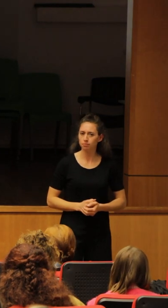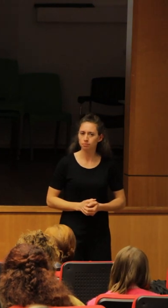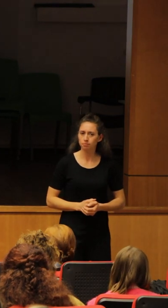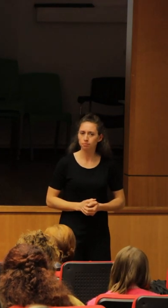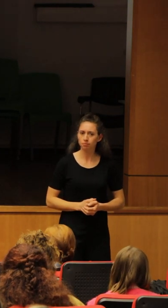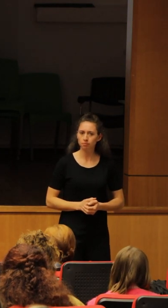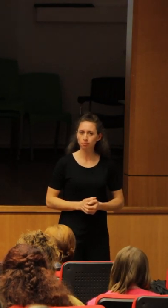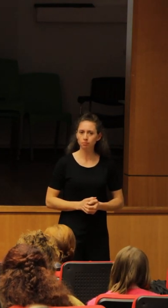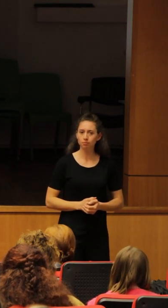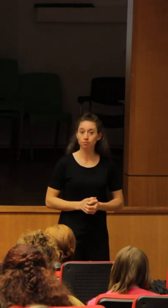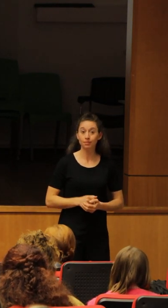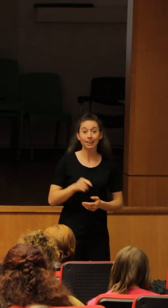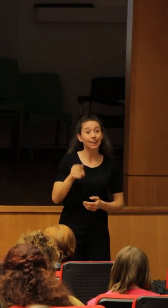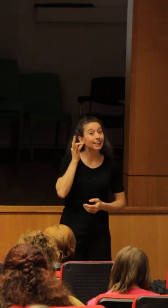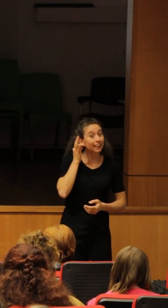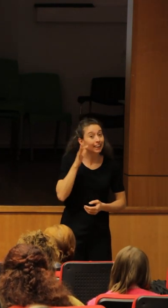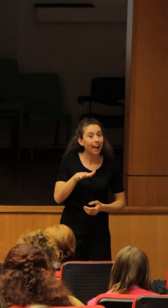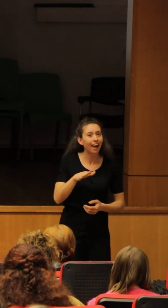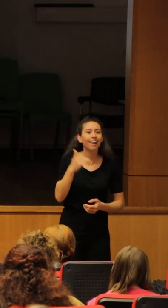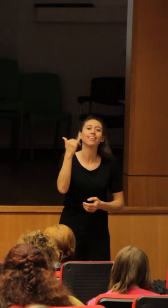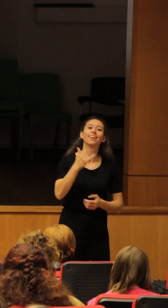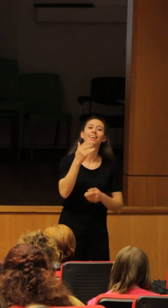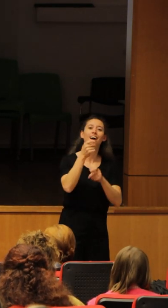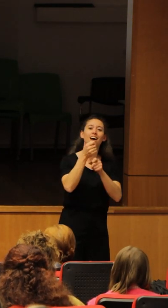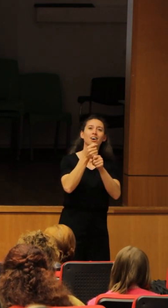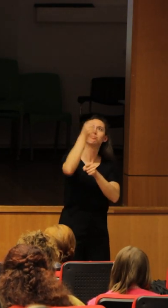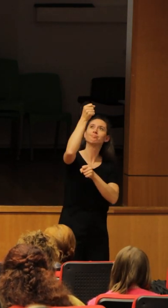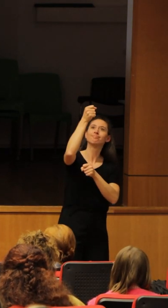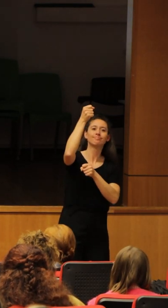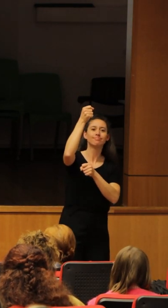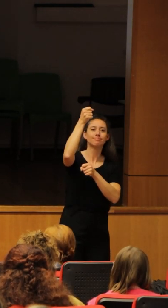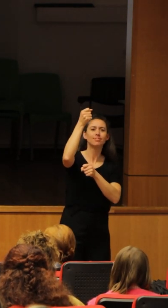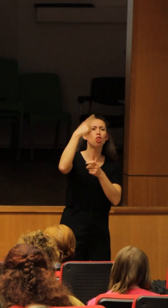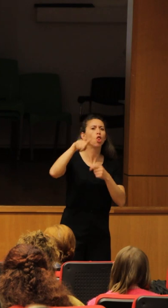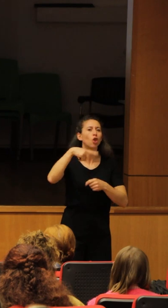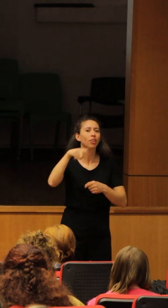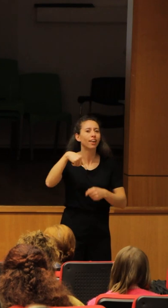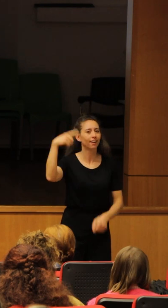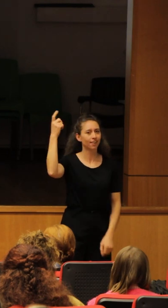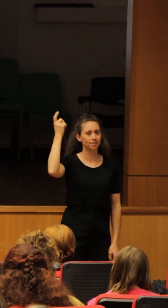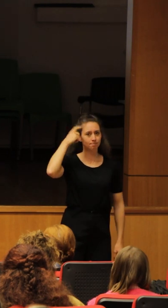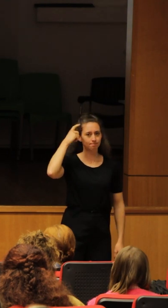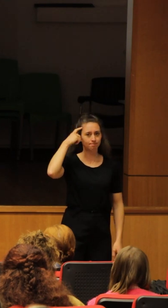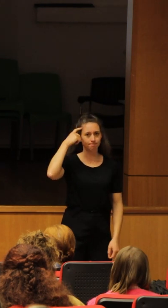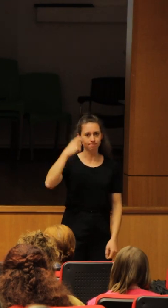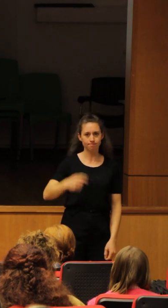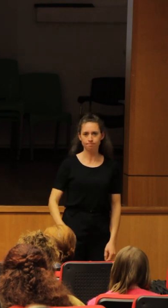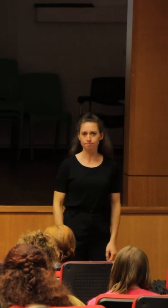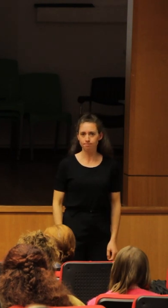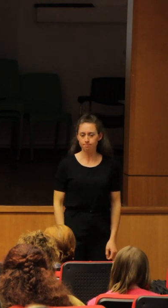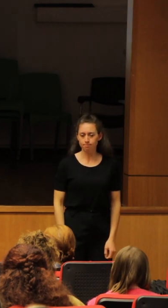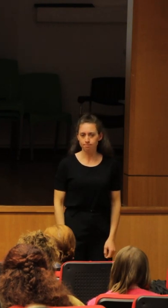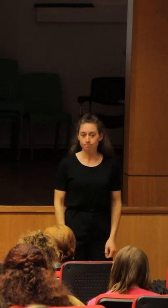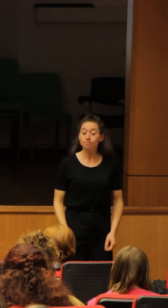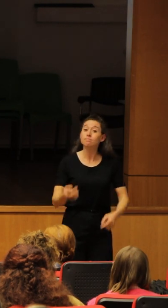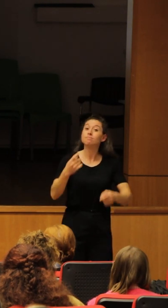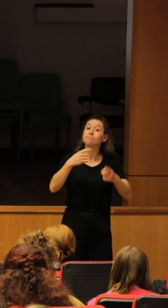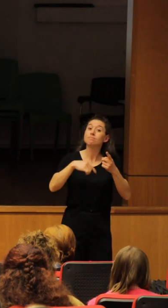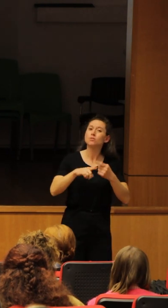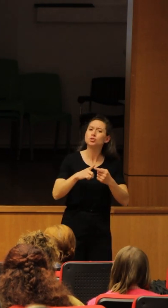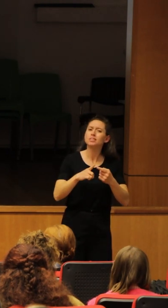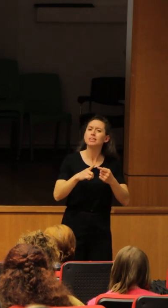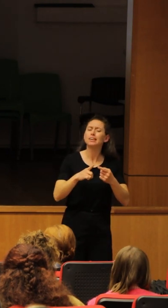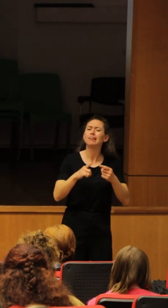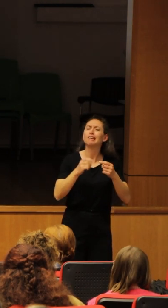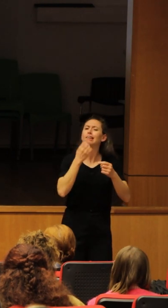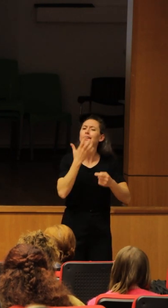She had an umbrella. Ella tenía un paraguas. In her hand. En su cabeza. So what do you think the umbrella is a metaphor for? Entonces, ¿qué